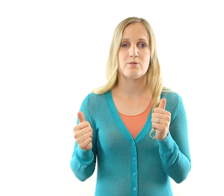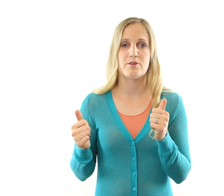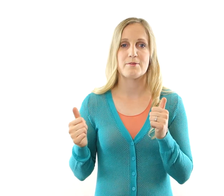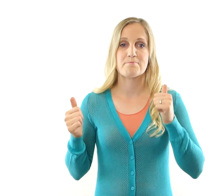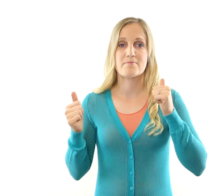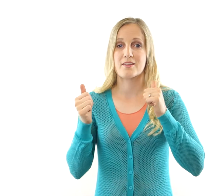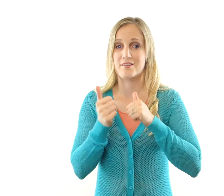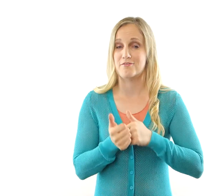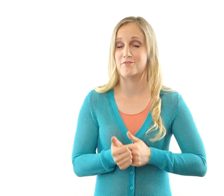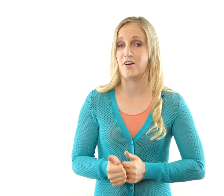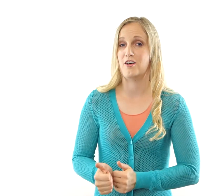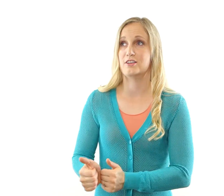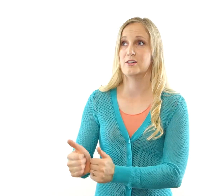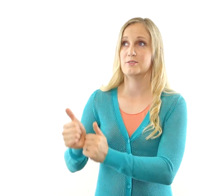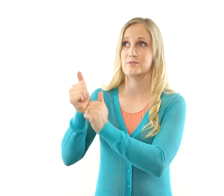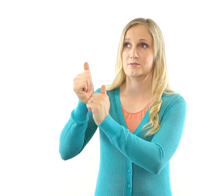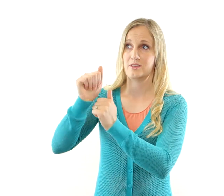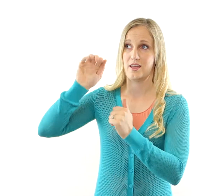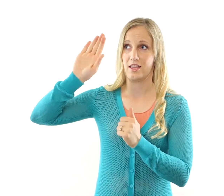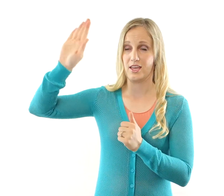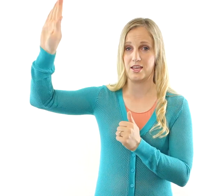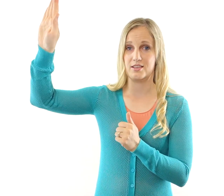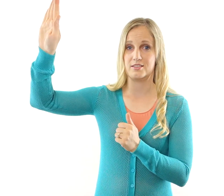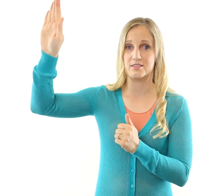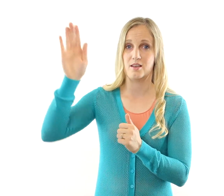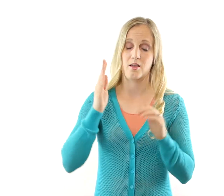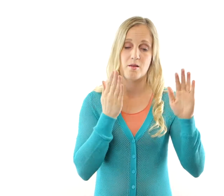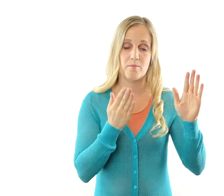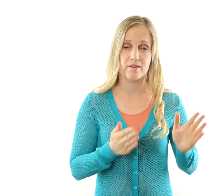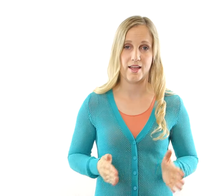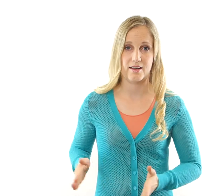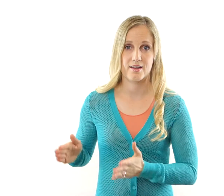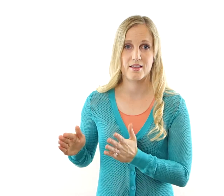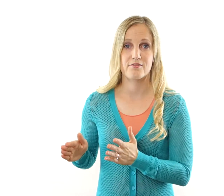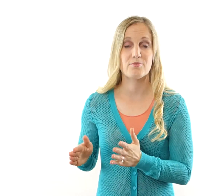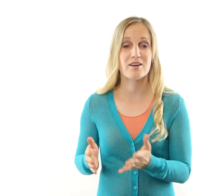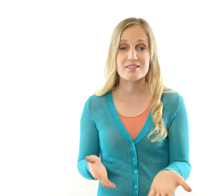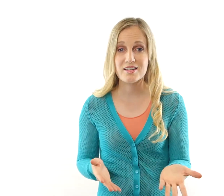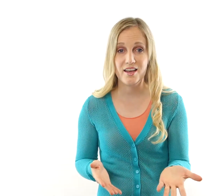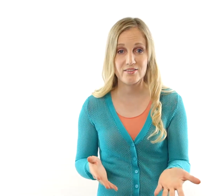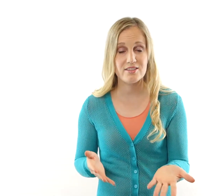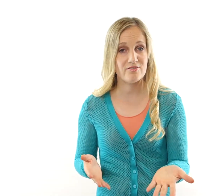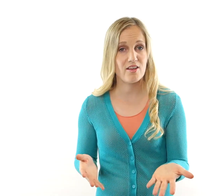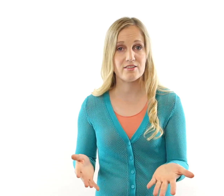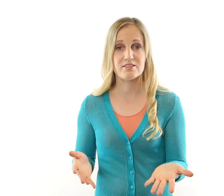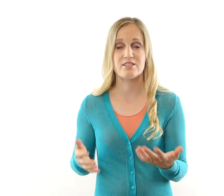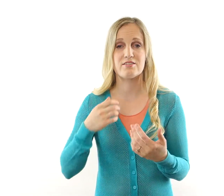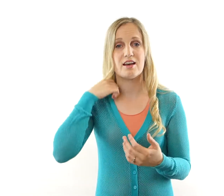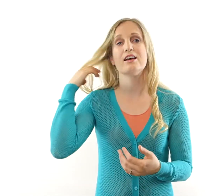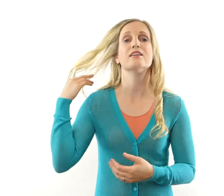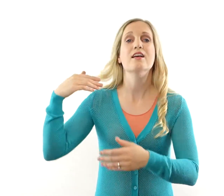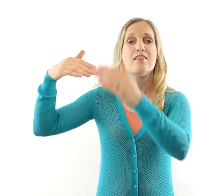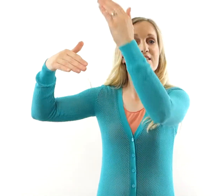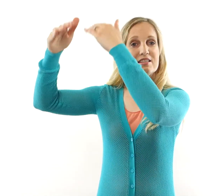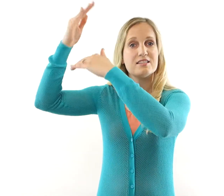So follow His plan. If you want to sign Heavenly Father, I'll teach you that. This is